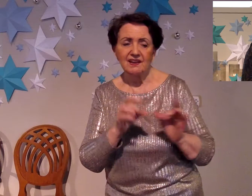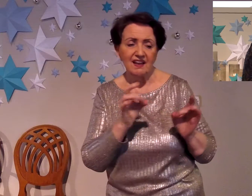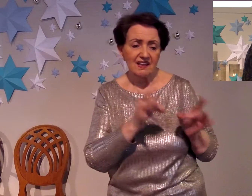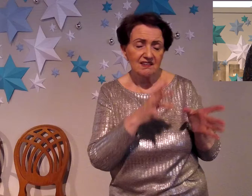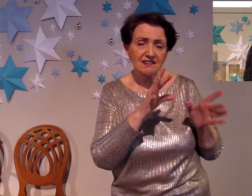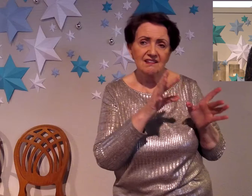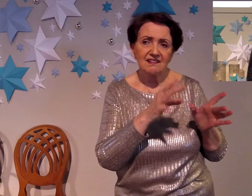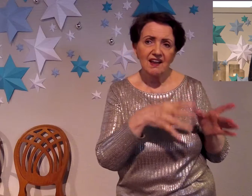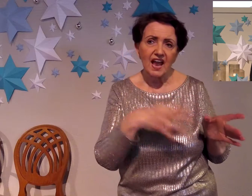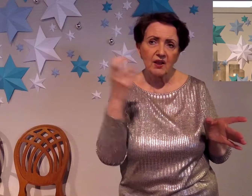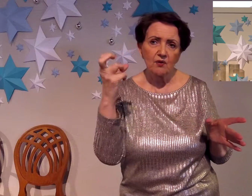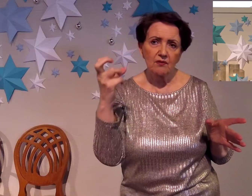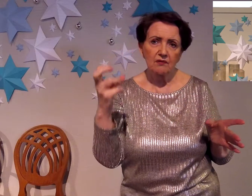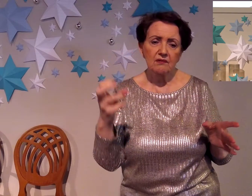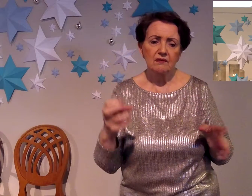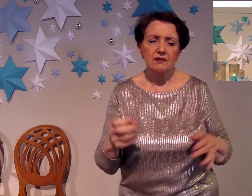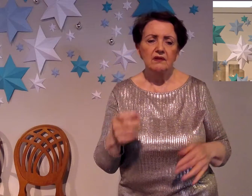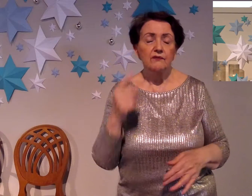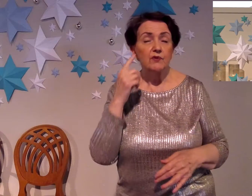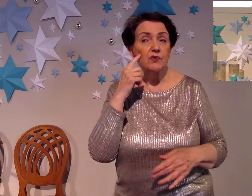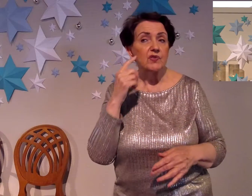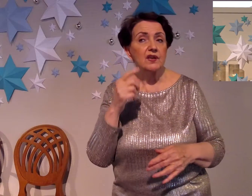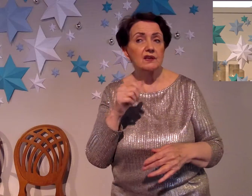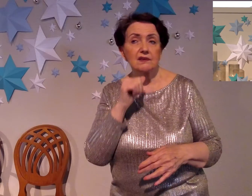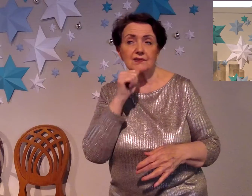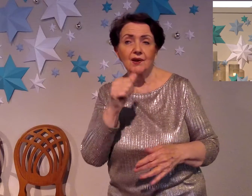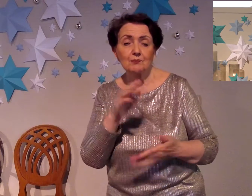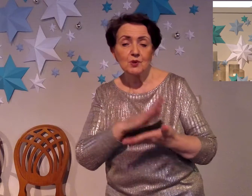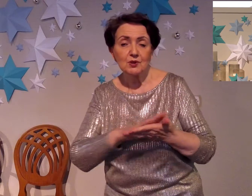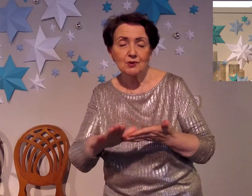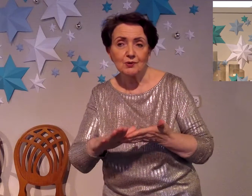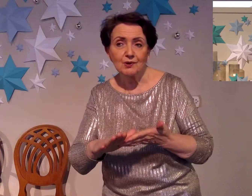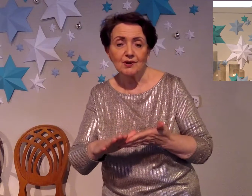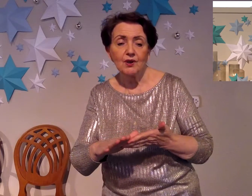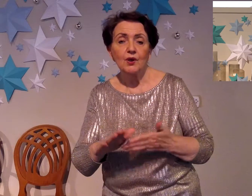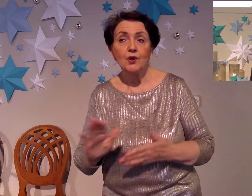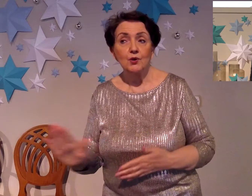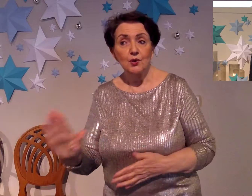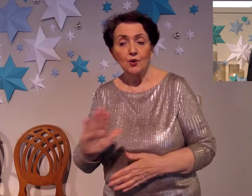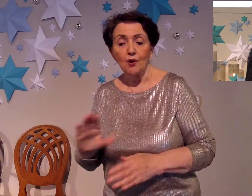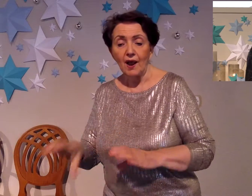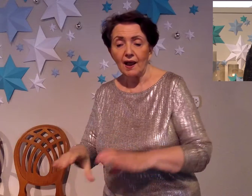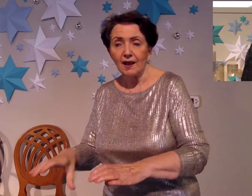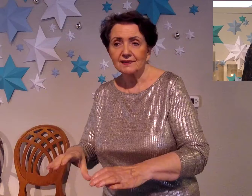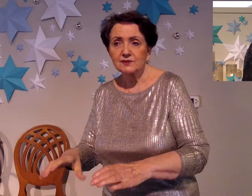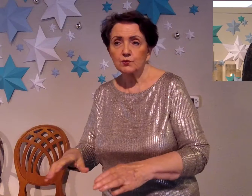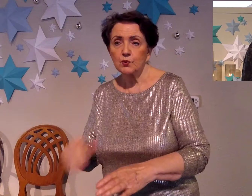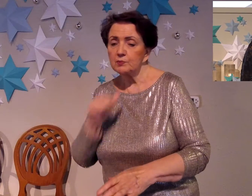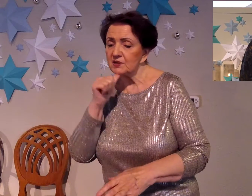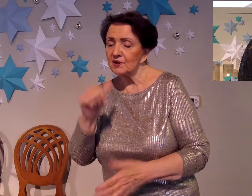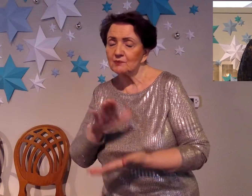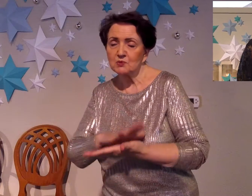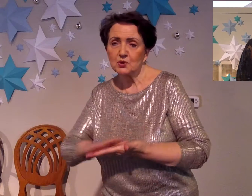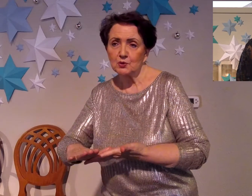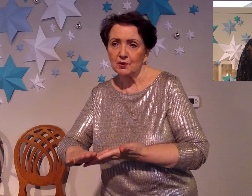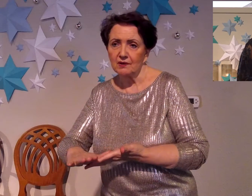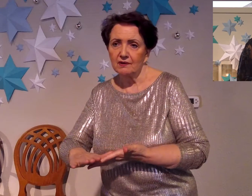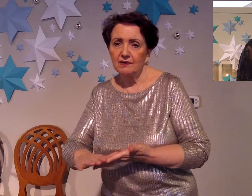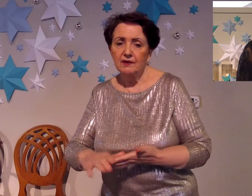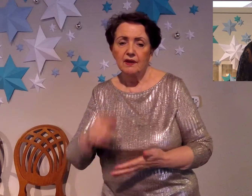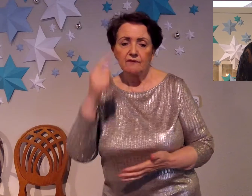anger. If one thinks impurity, then their acts will be impure. If their thought dwells on